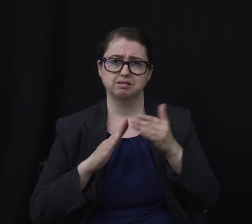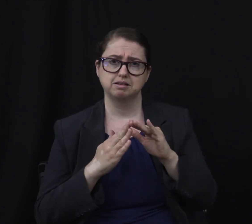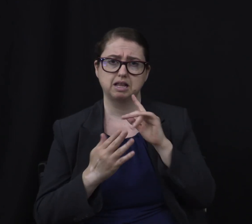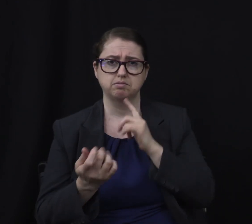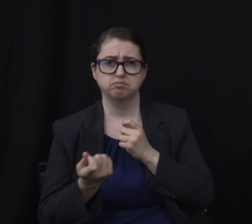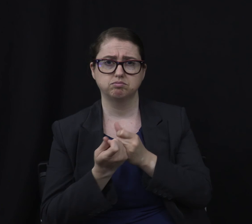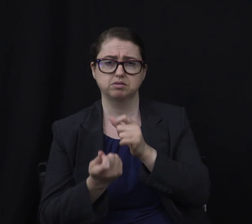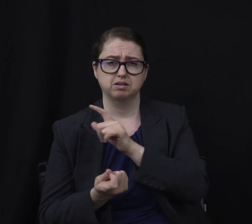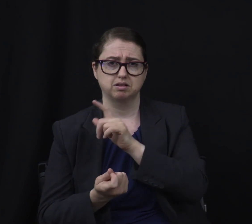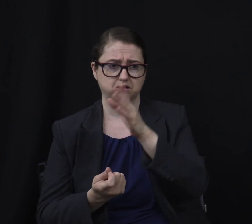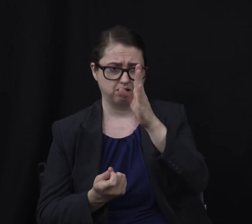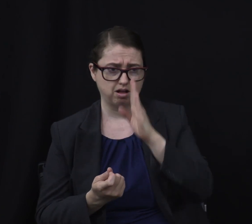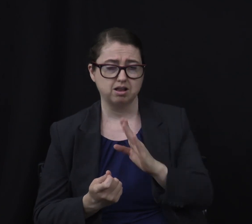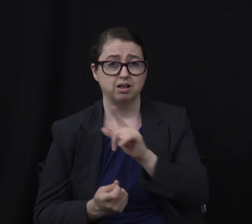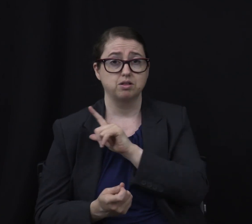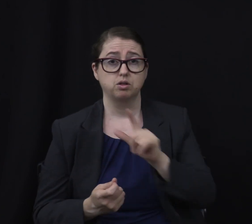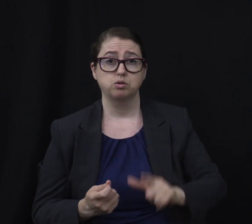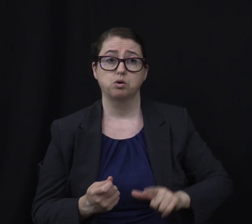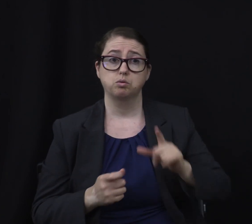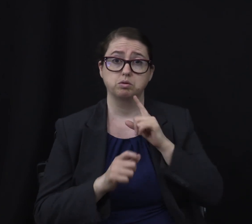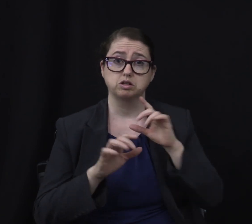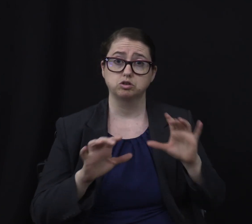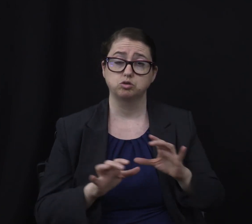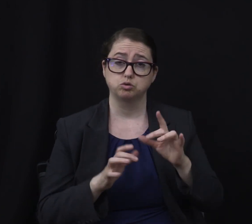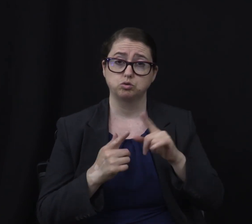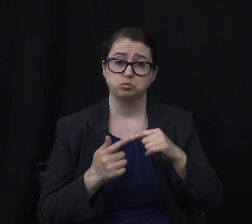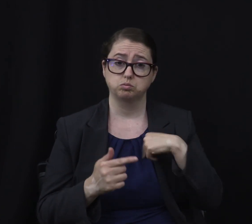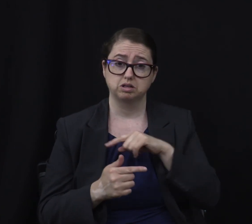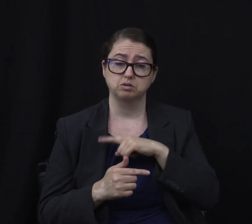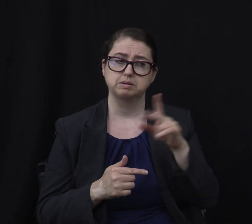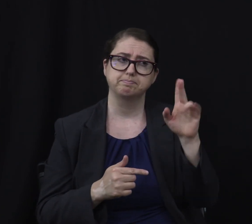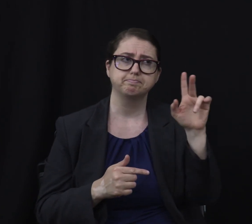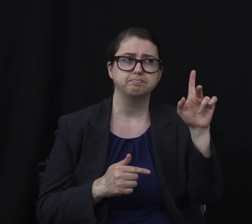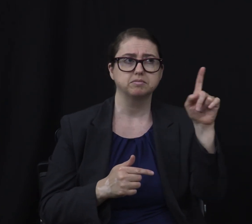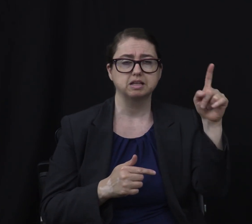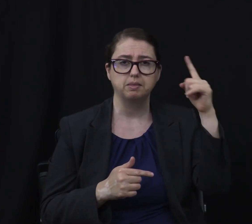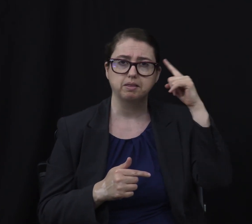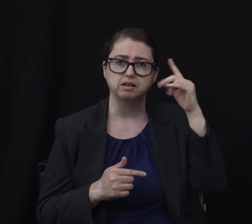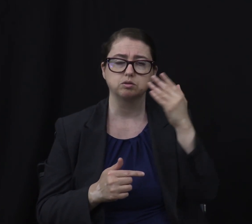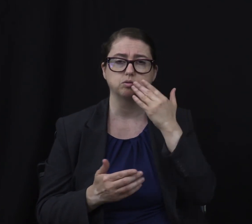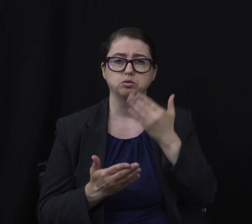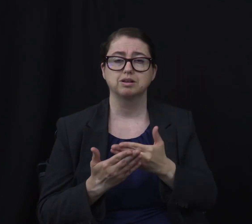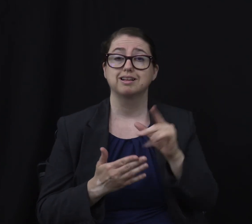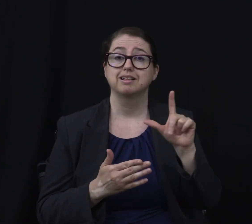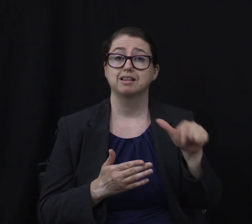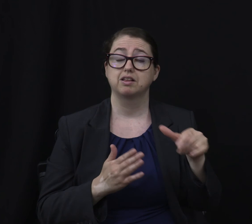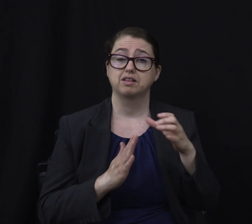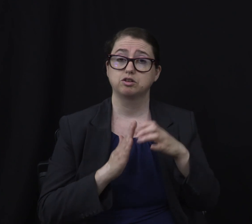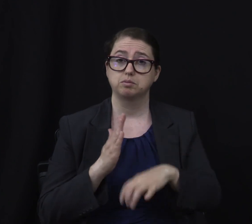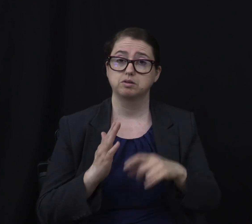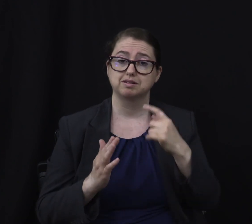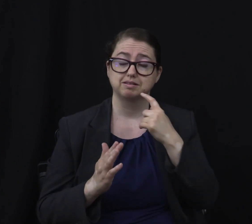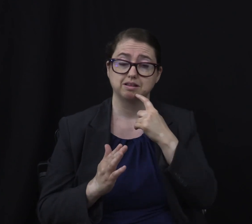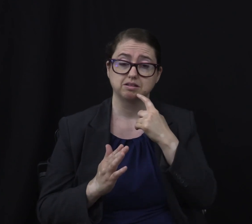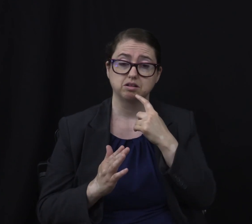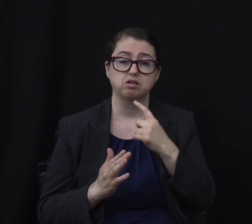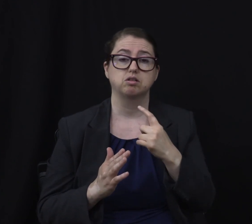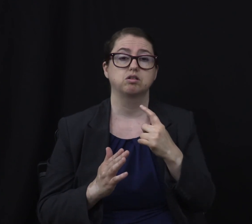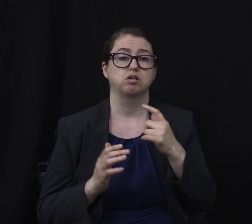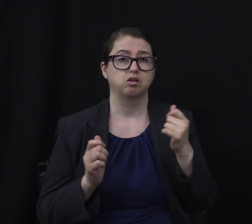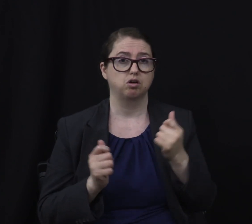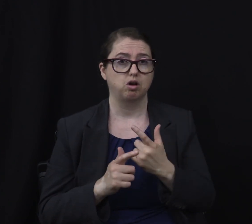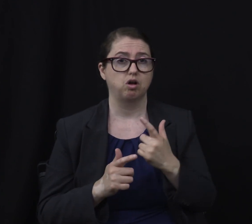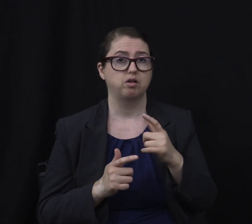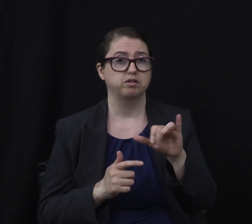do to himself what he seems good. Later in that chapter, it says that everything that Joab said and